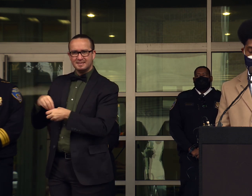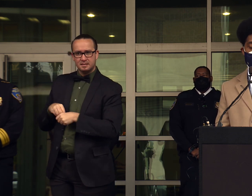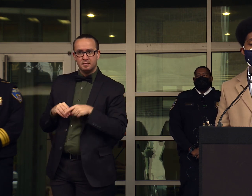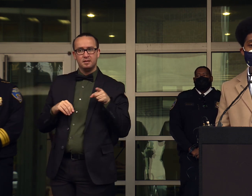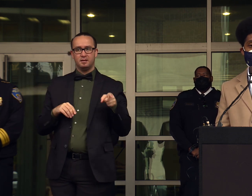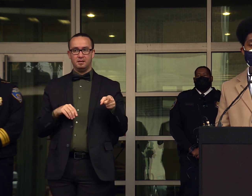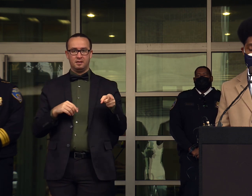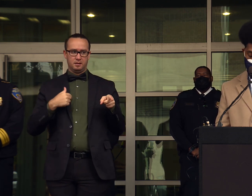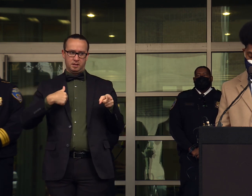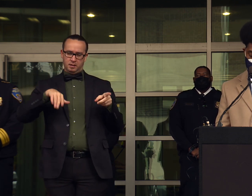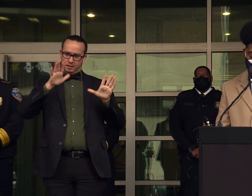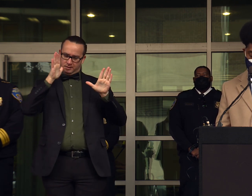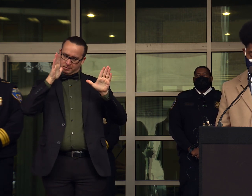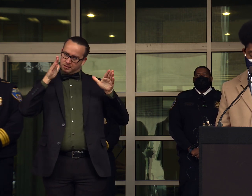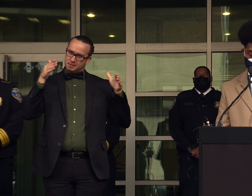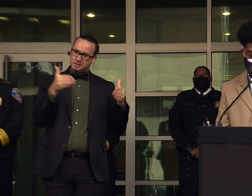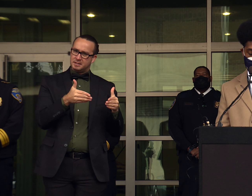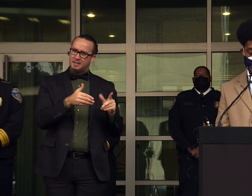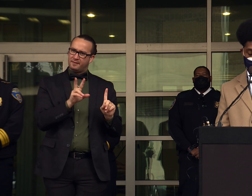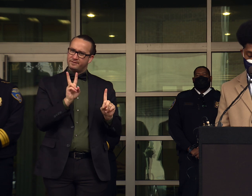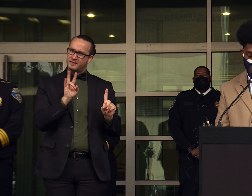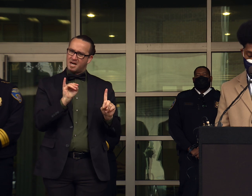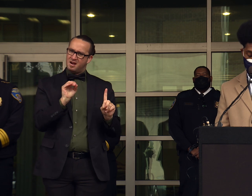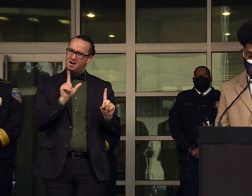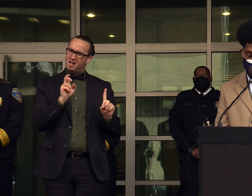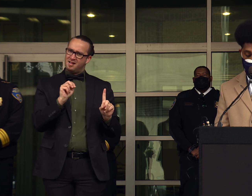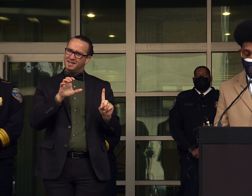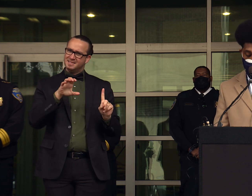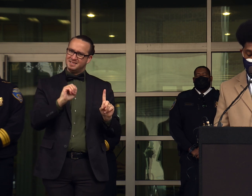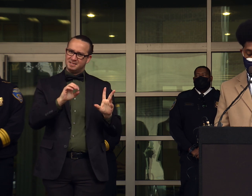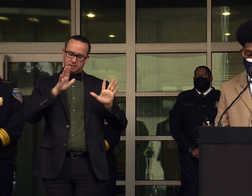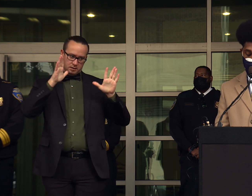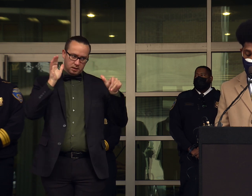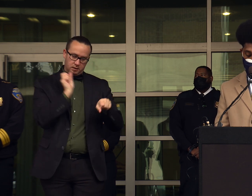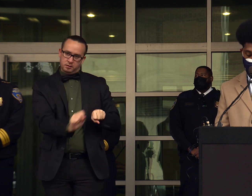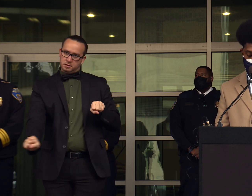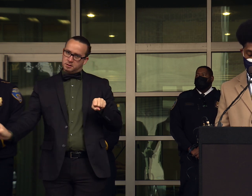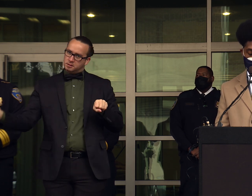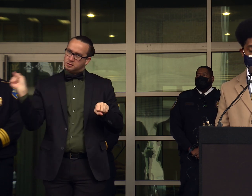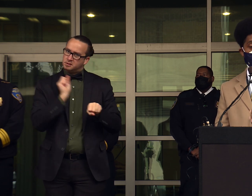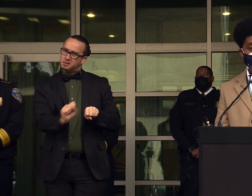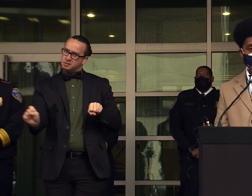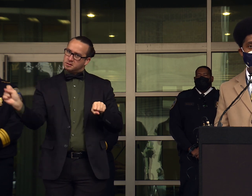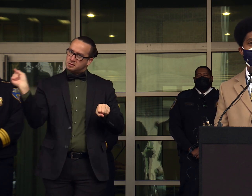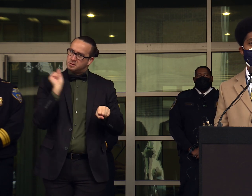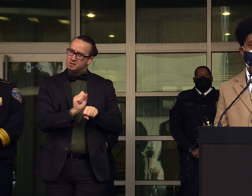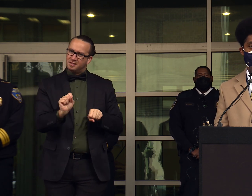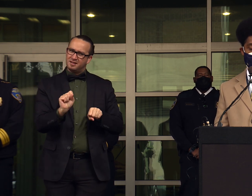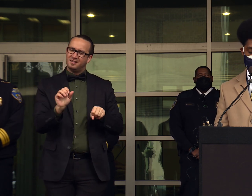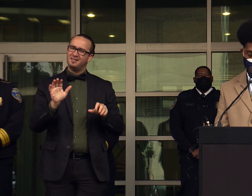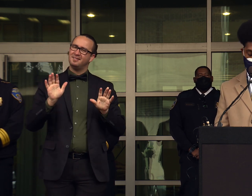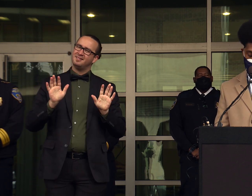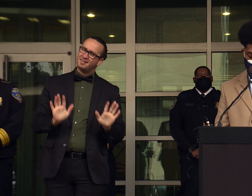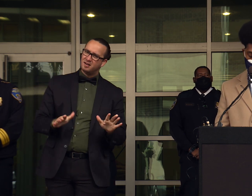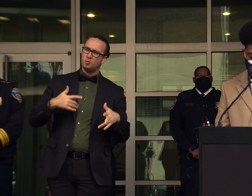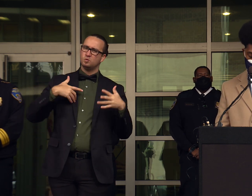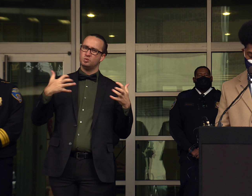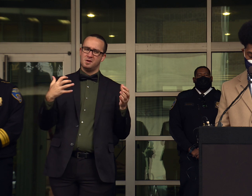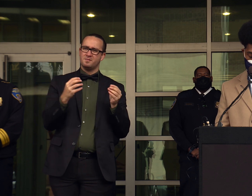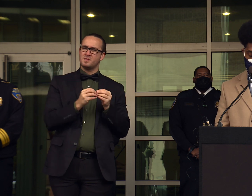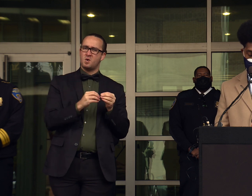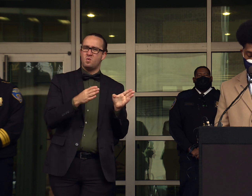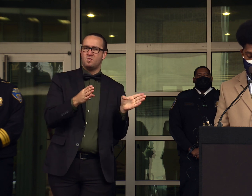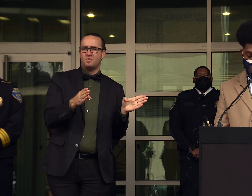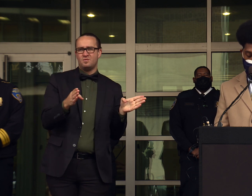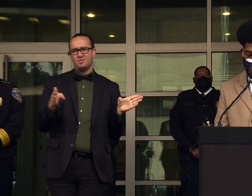time and flexibility to be able to address the displacement of crime and to visit areas that may be emerging as places that they need to focus